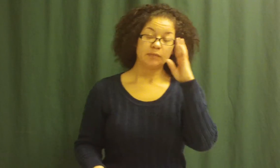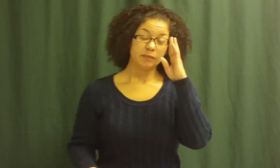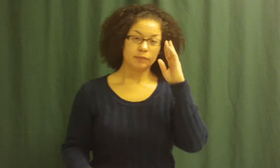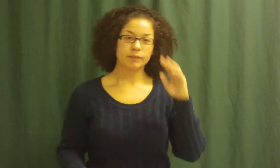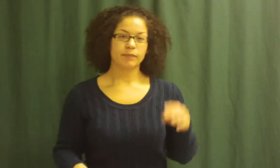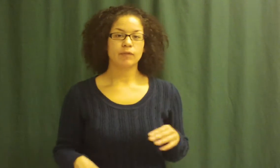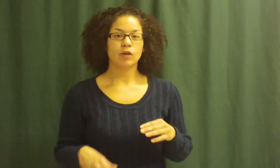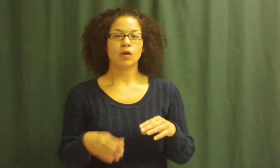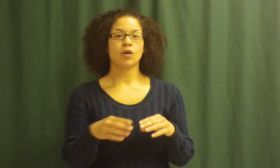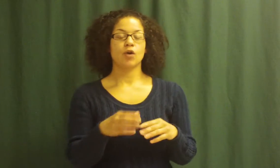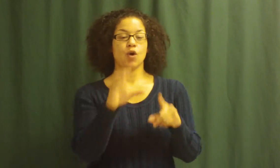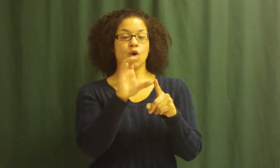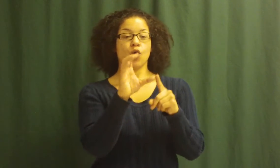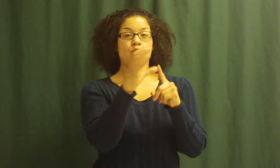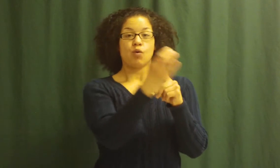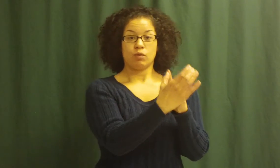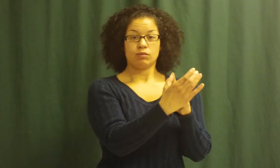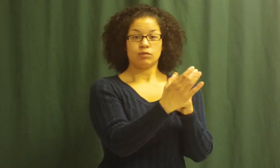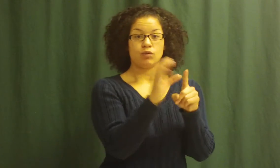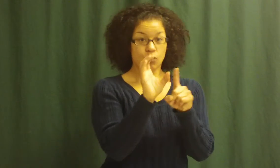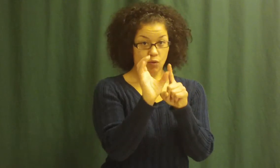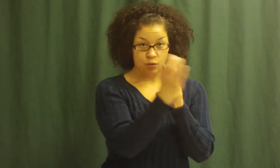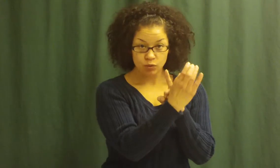Culture and society are